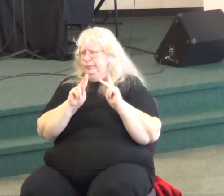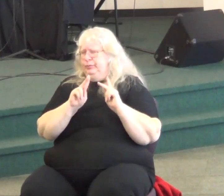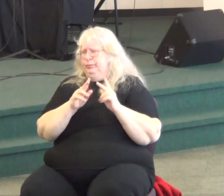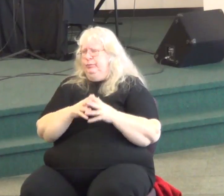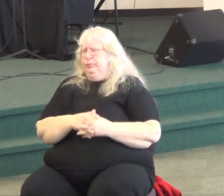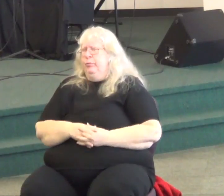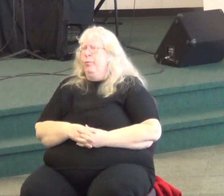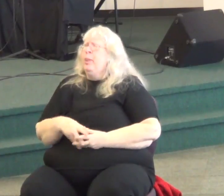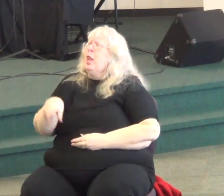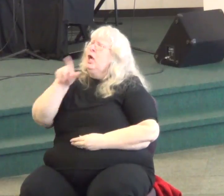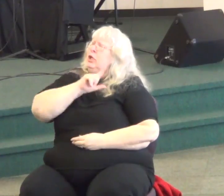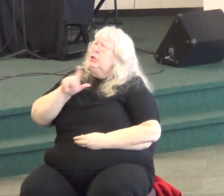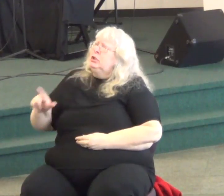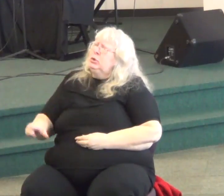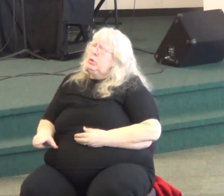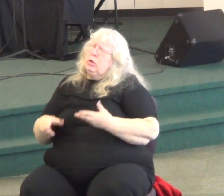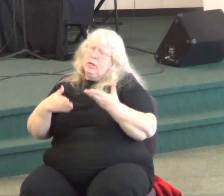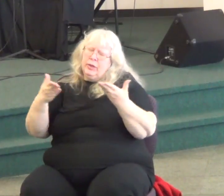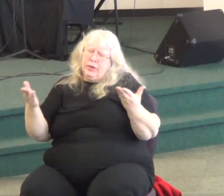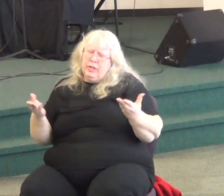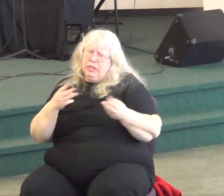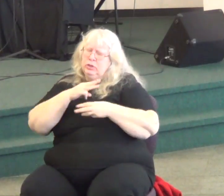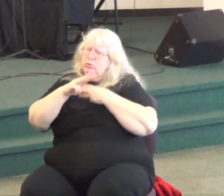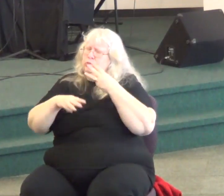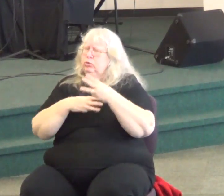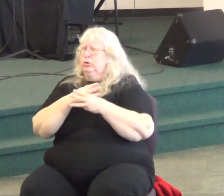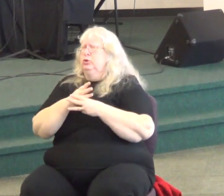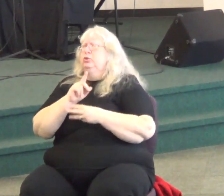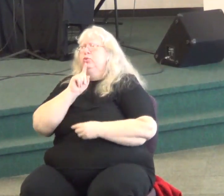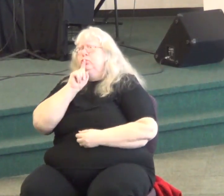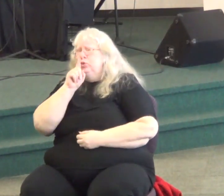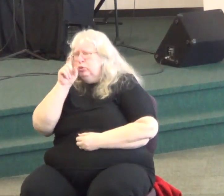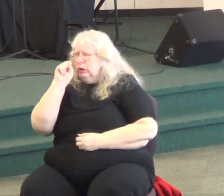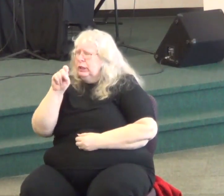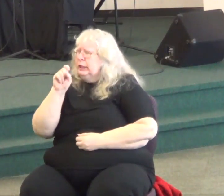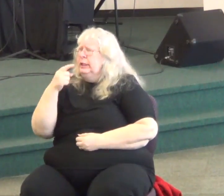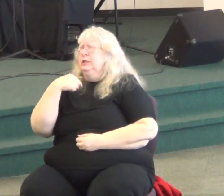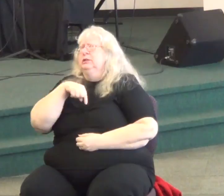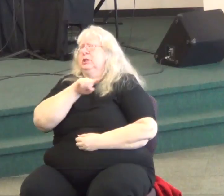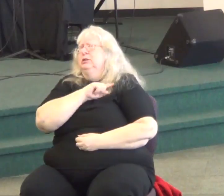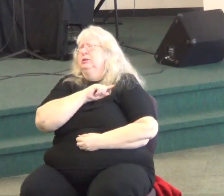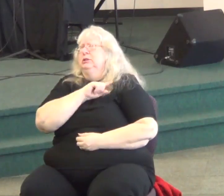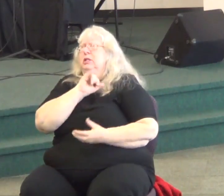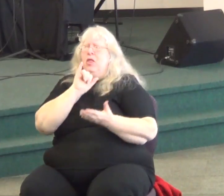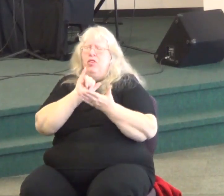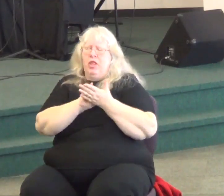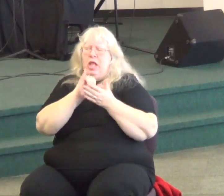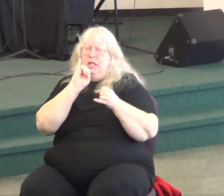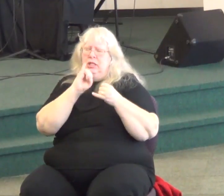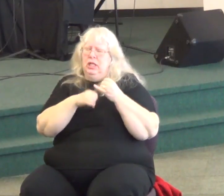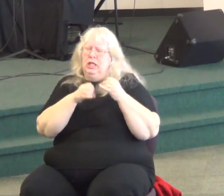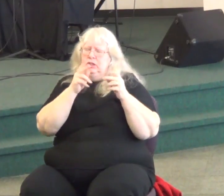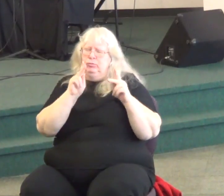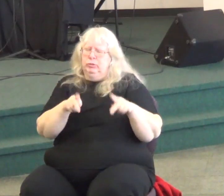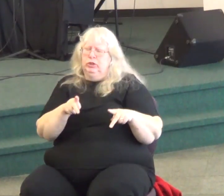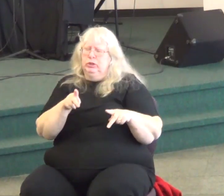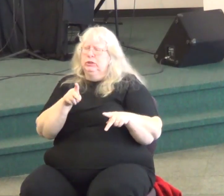Lord, this world desperately needs us. That last person has to hear how good